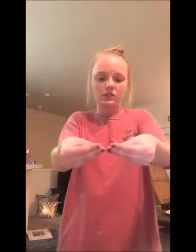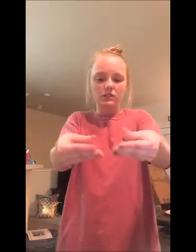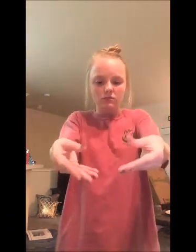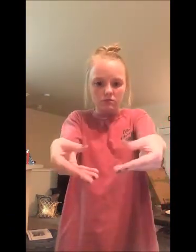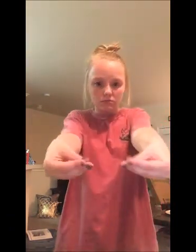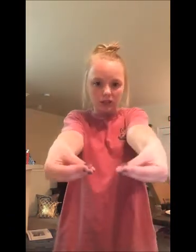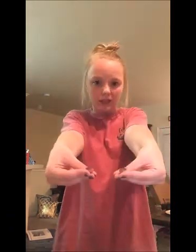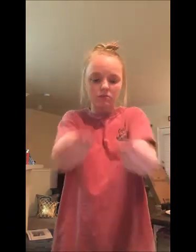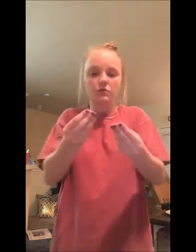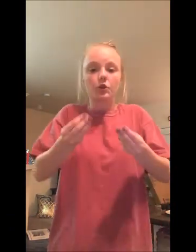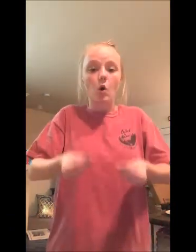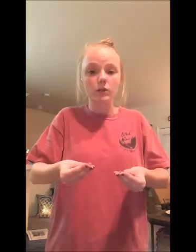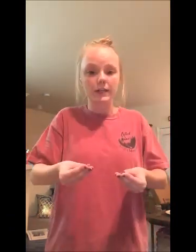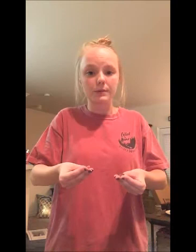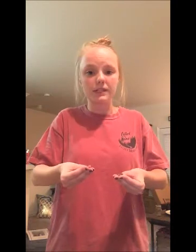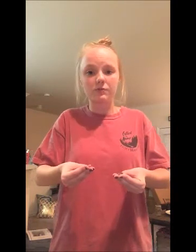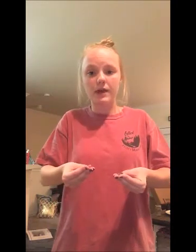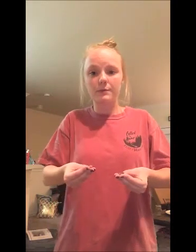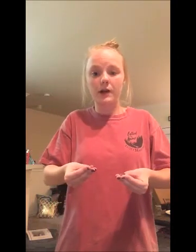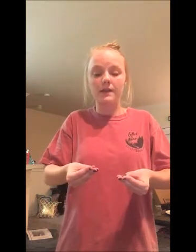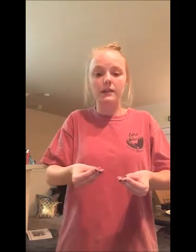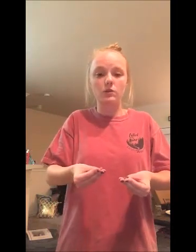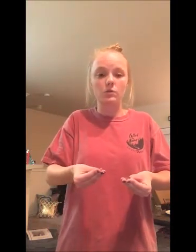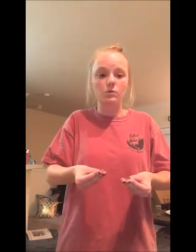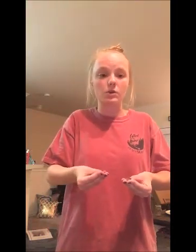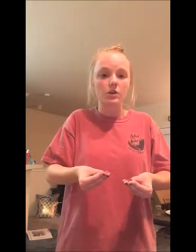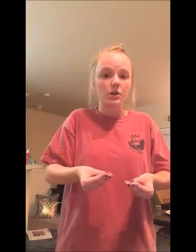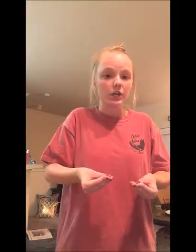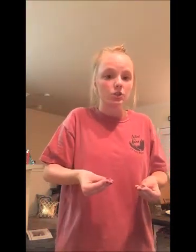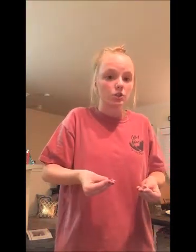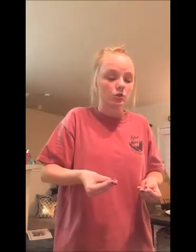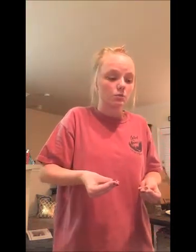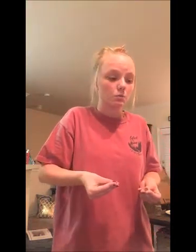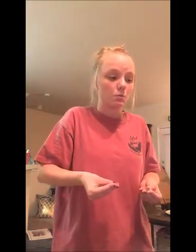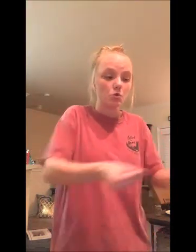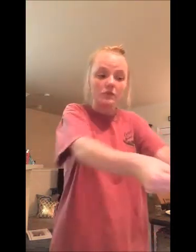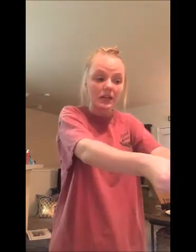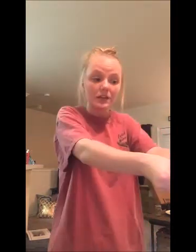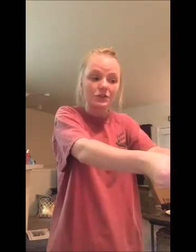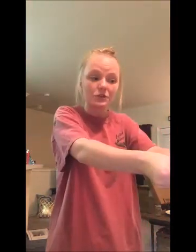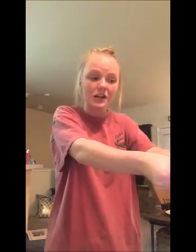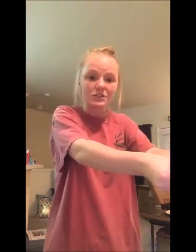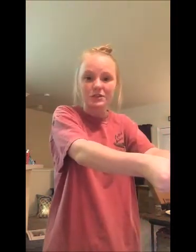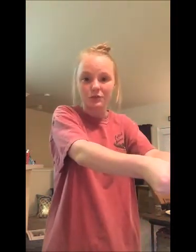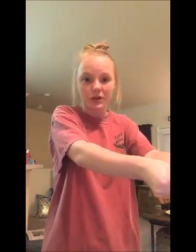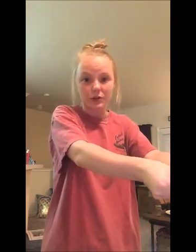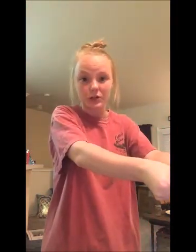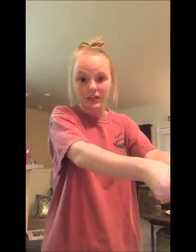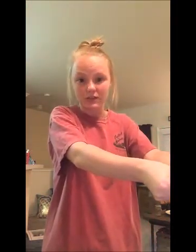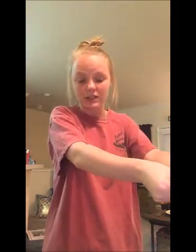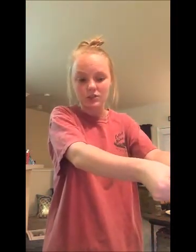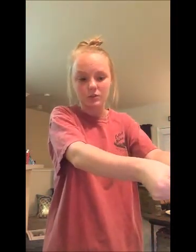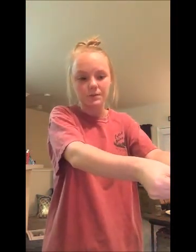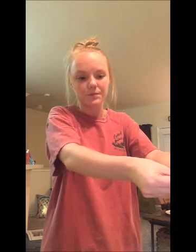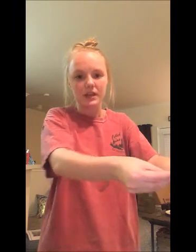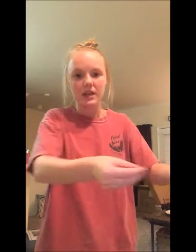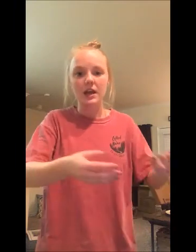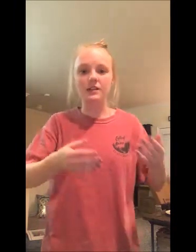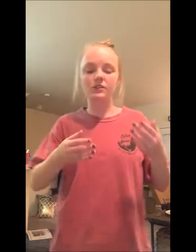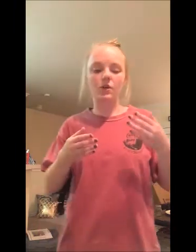just like you're holding a piece of paper and then you move it in the direction of whatever you're giving it to. And so